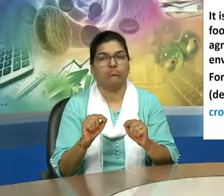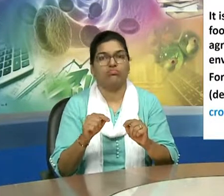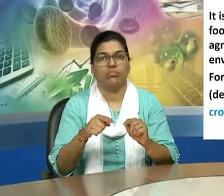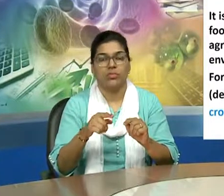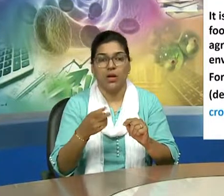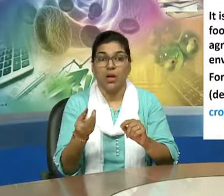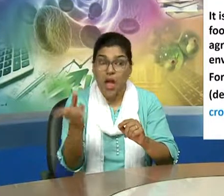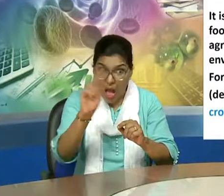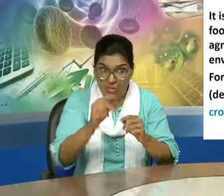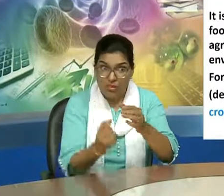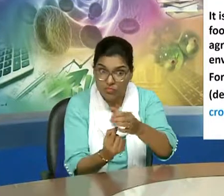production.